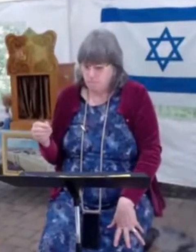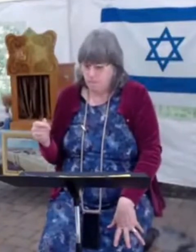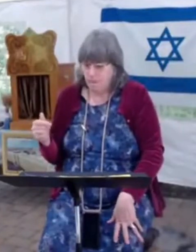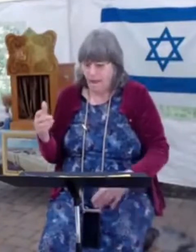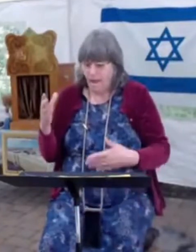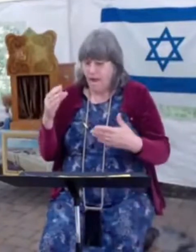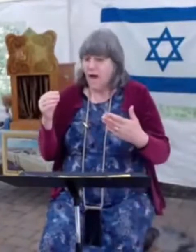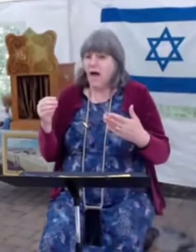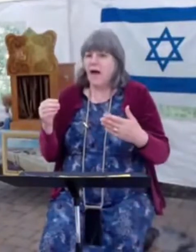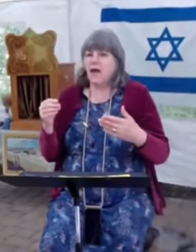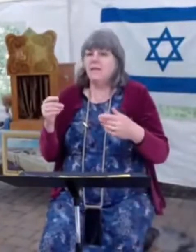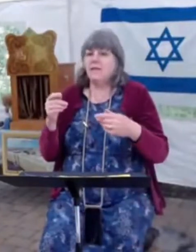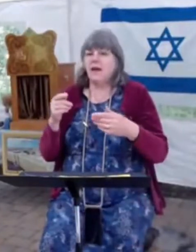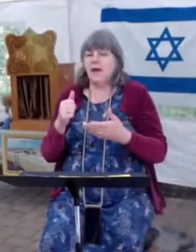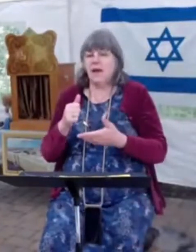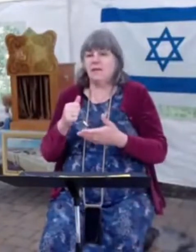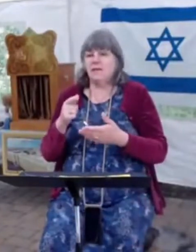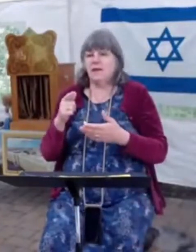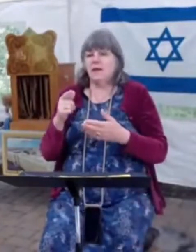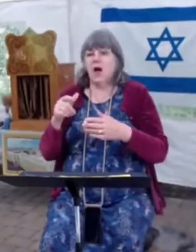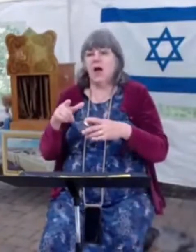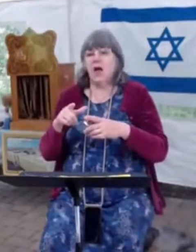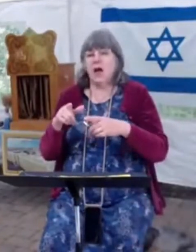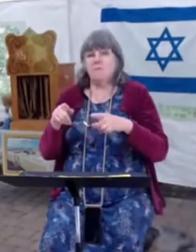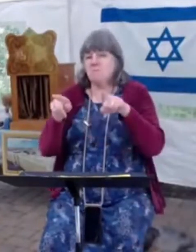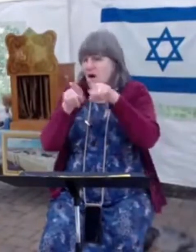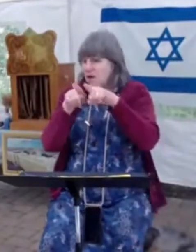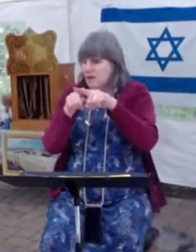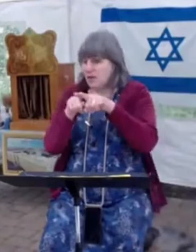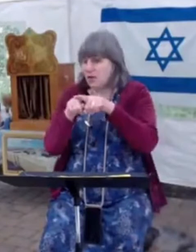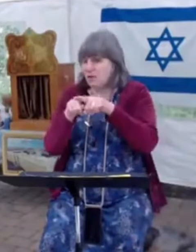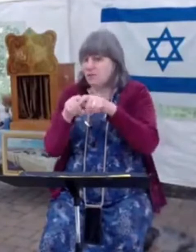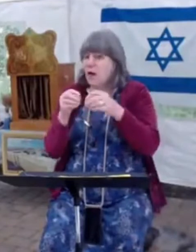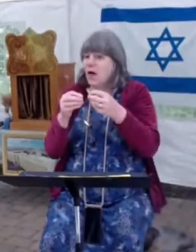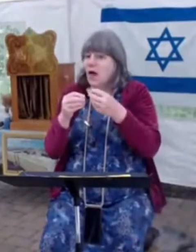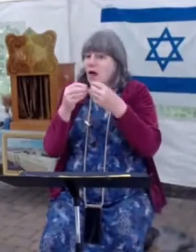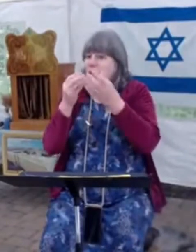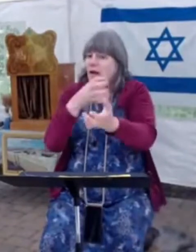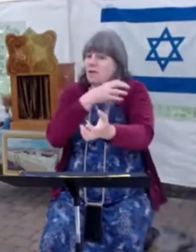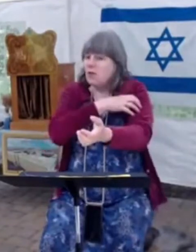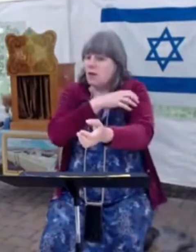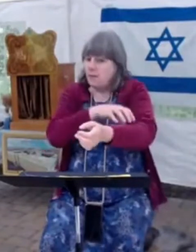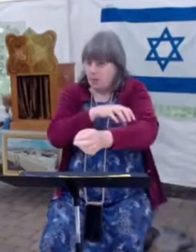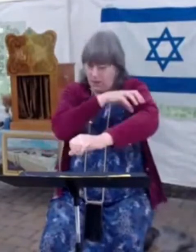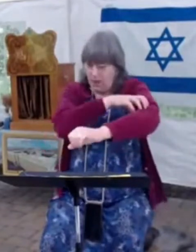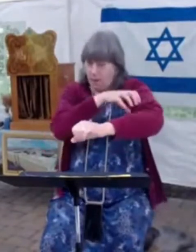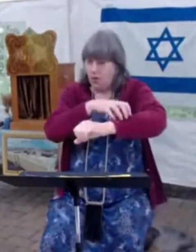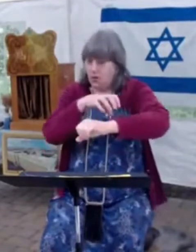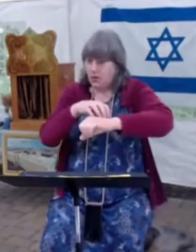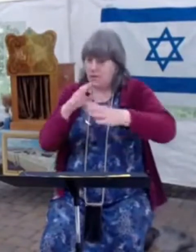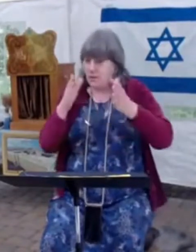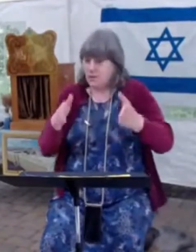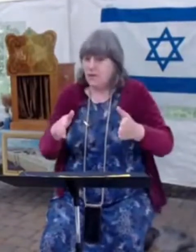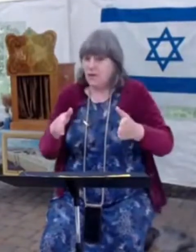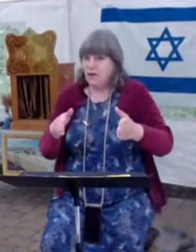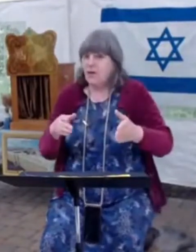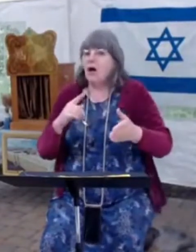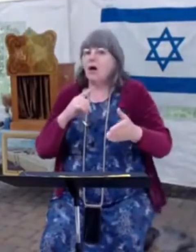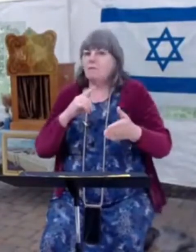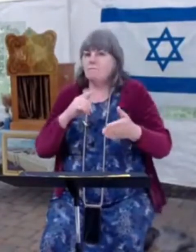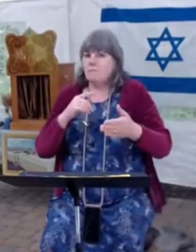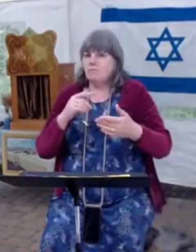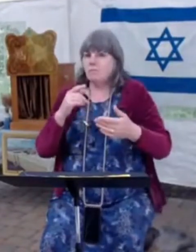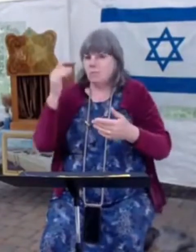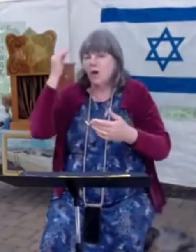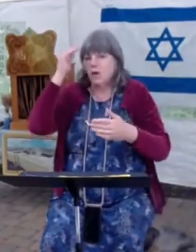them to die outside the city, and proclaim the salvation of Hashem. Proclaim the